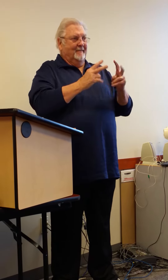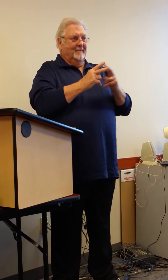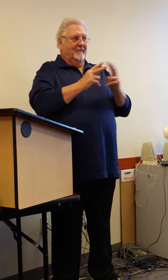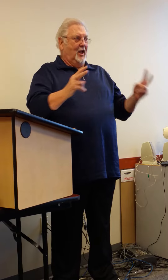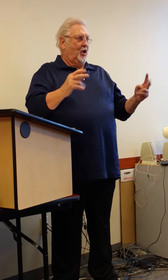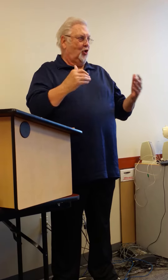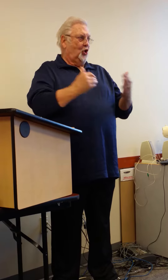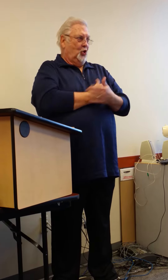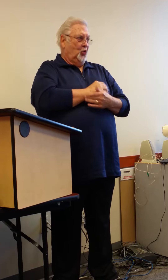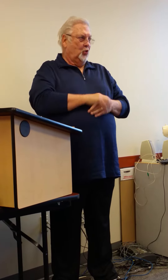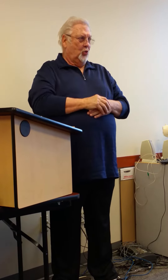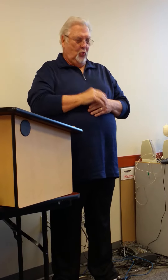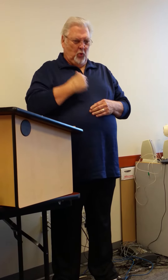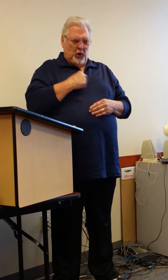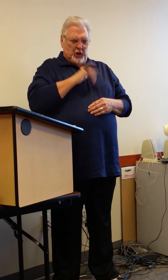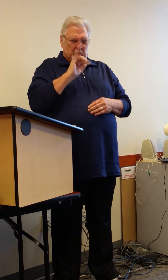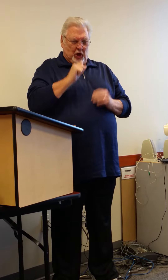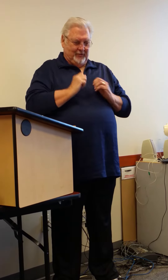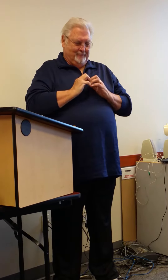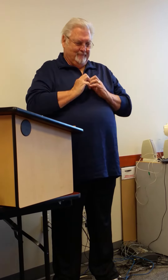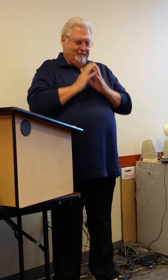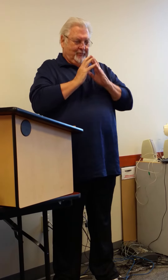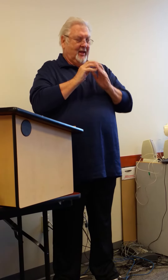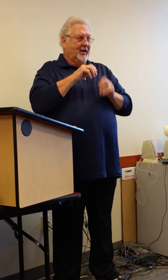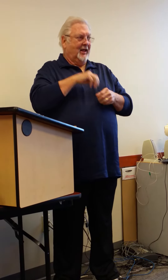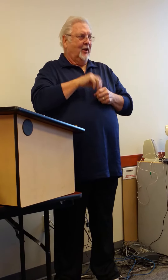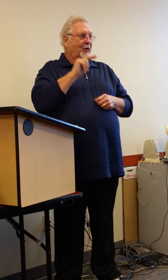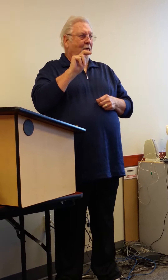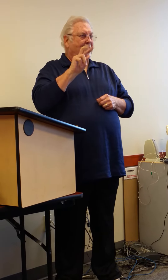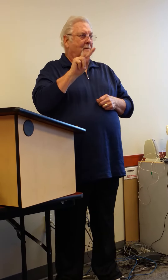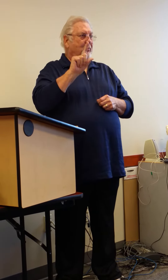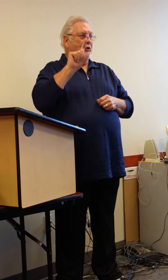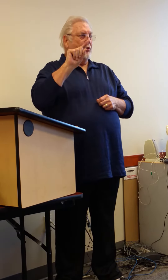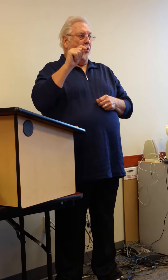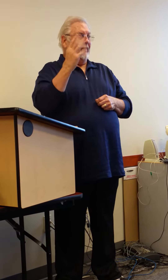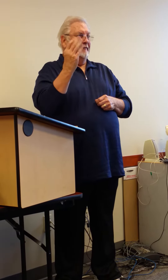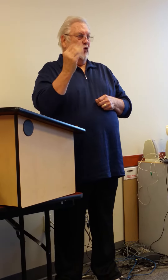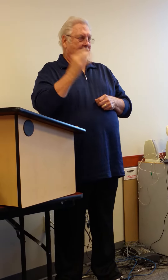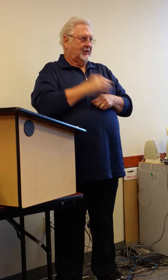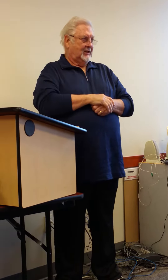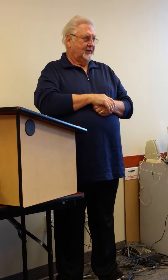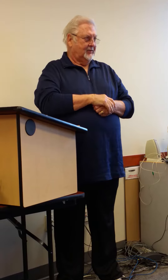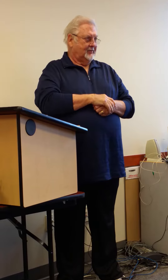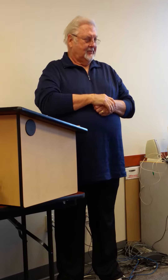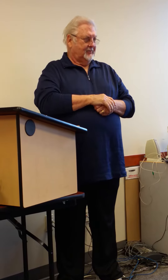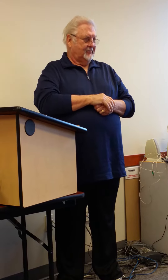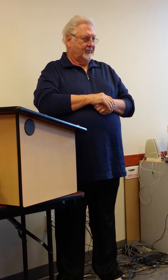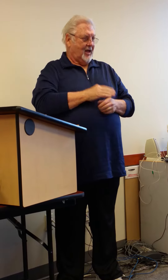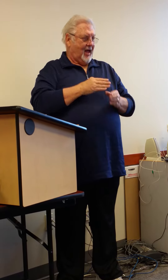Our organization is very new. We just established and developed ourselves in 2014.